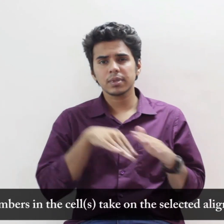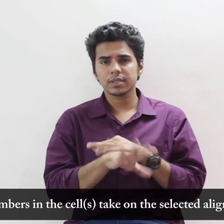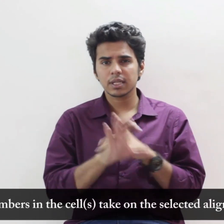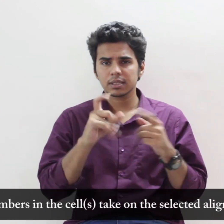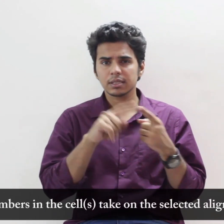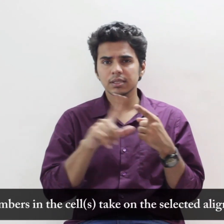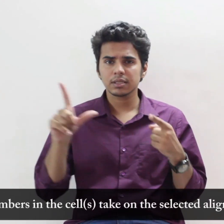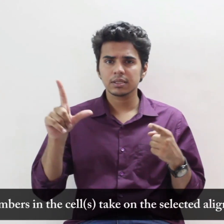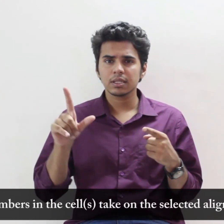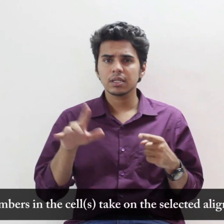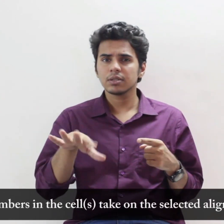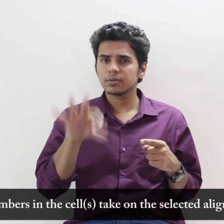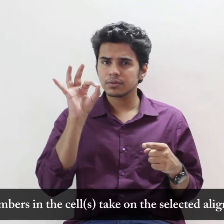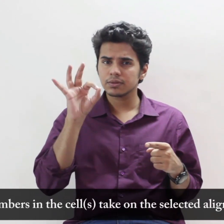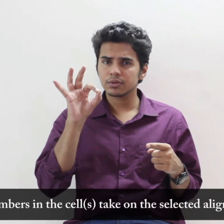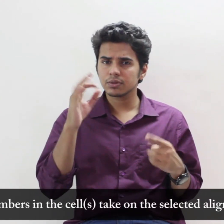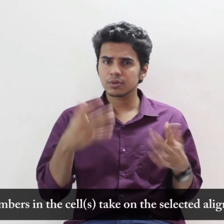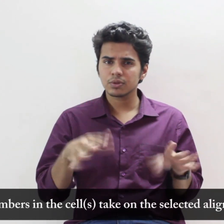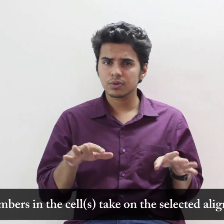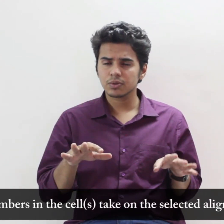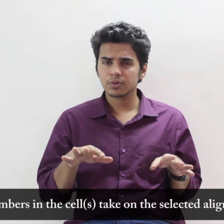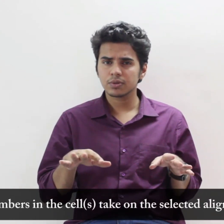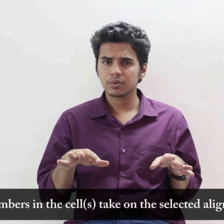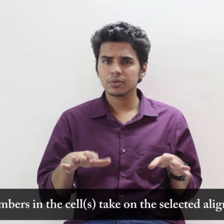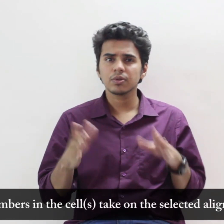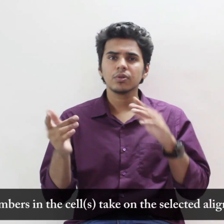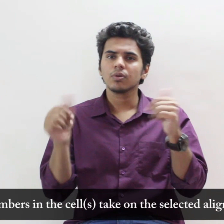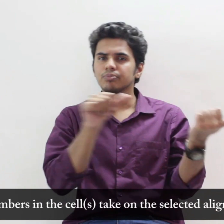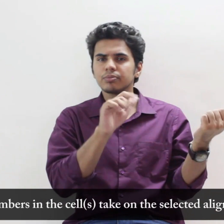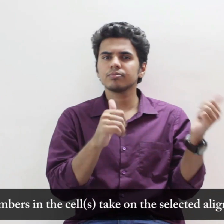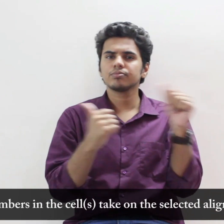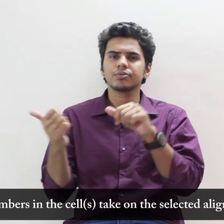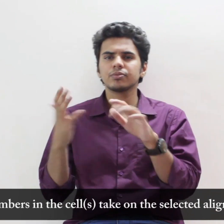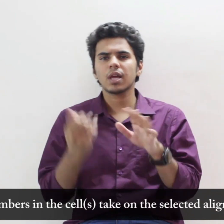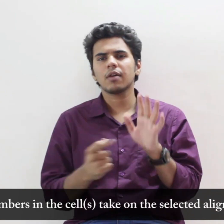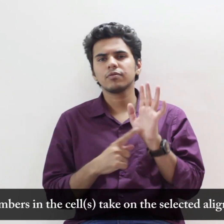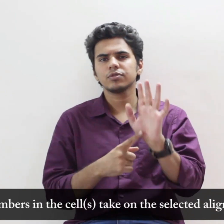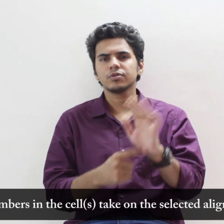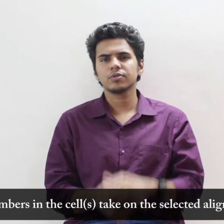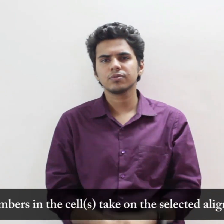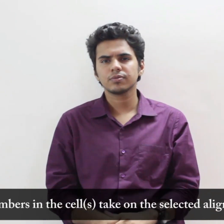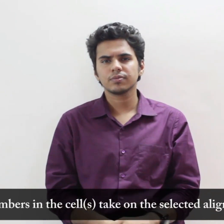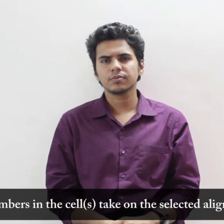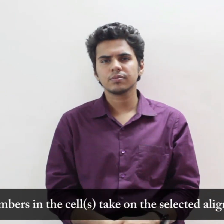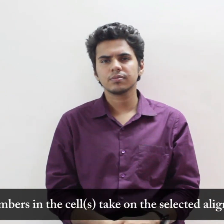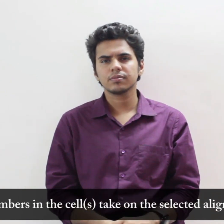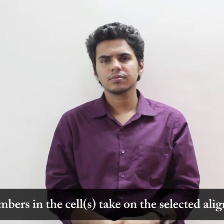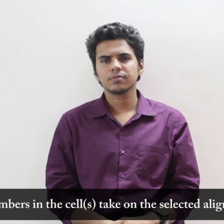The text or numbers in the cells take on the selected alignment treatment.